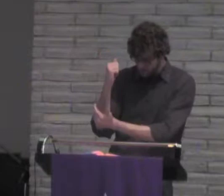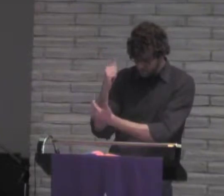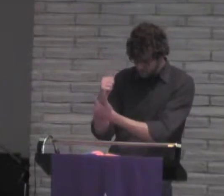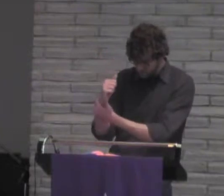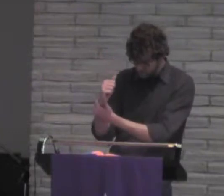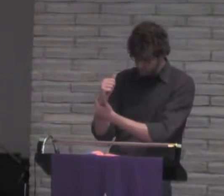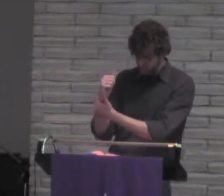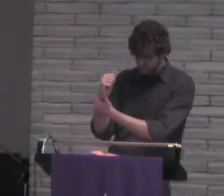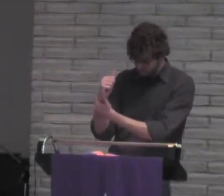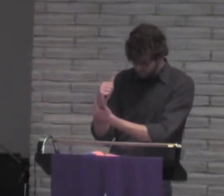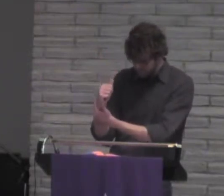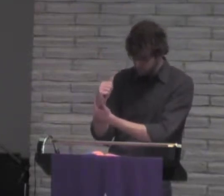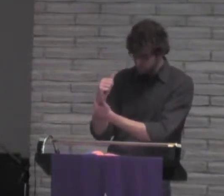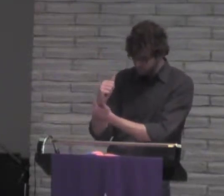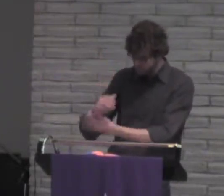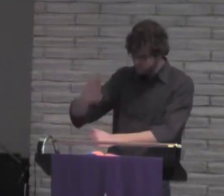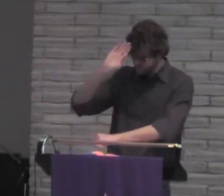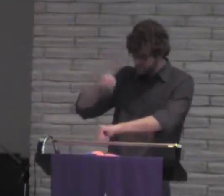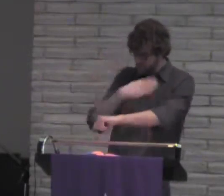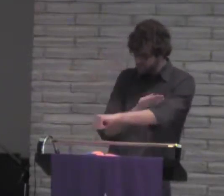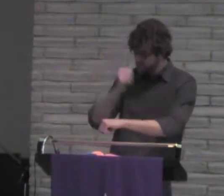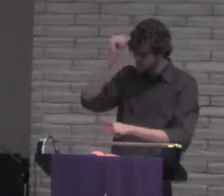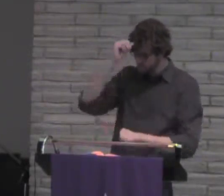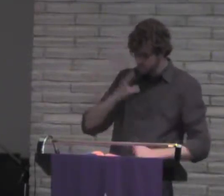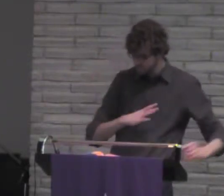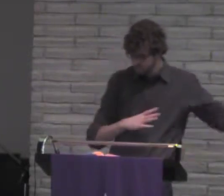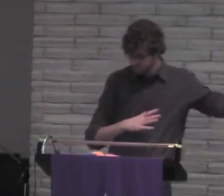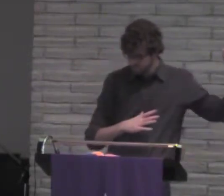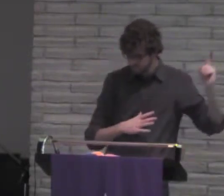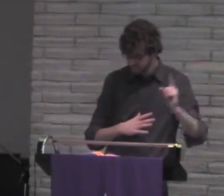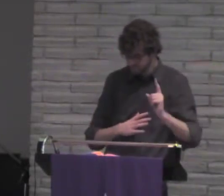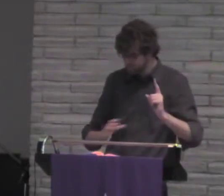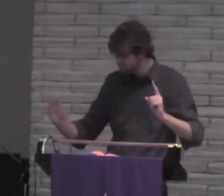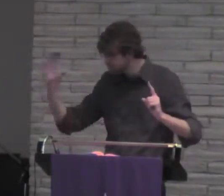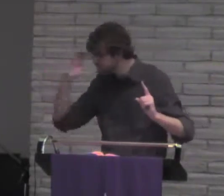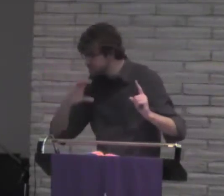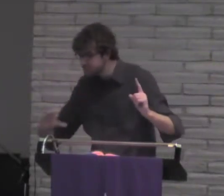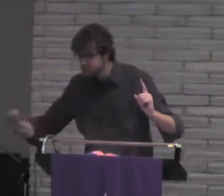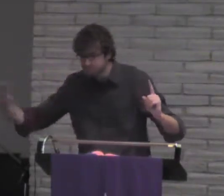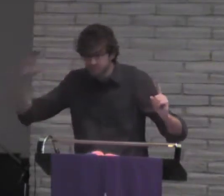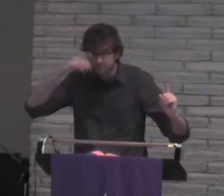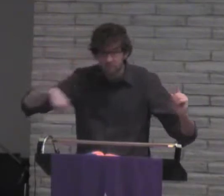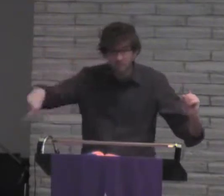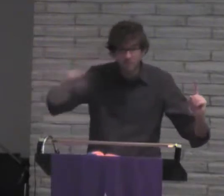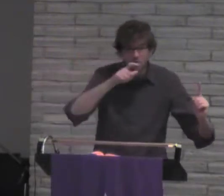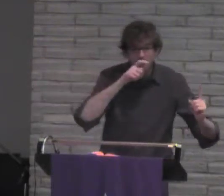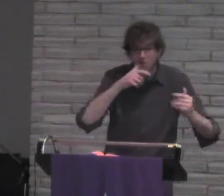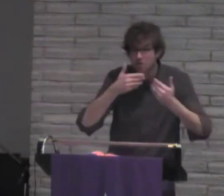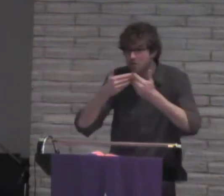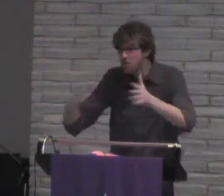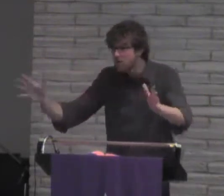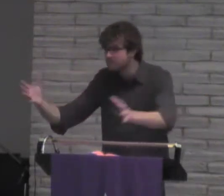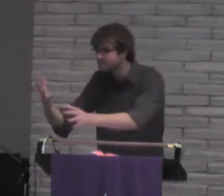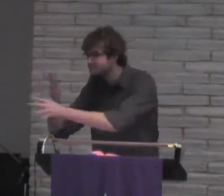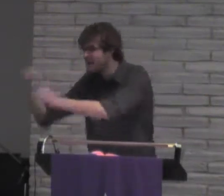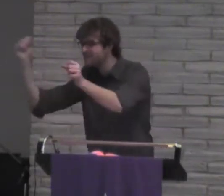because this man too is a son of Abraham. For the Son of Man came to seek and